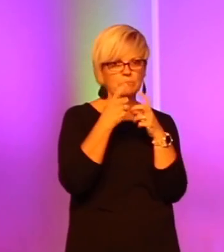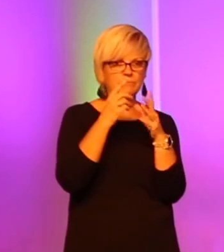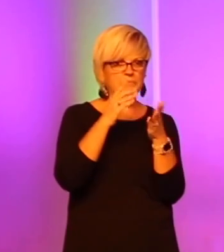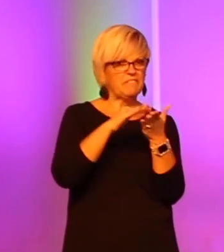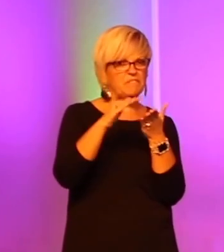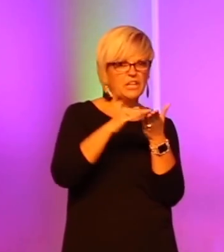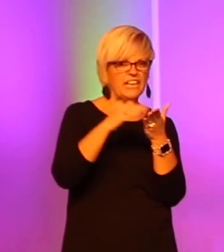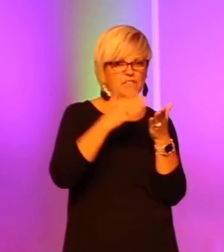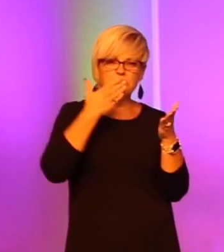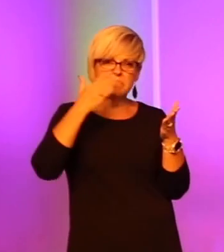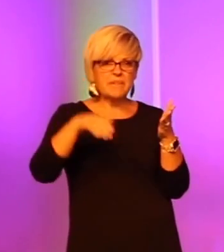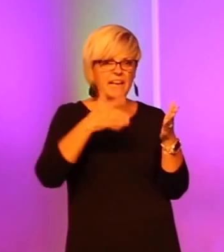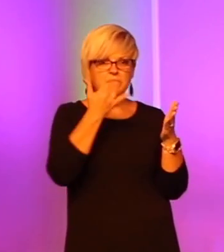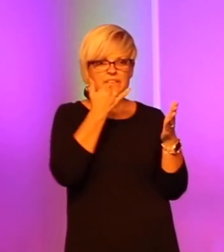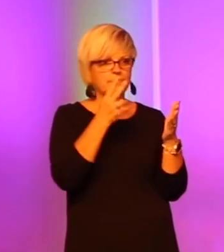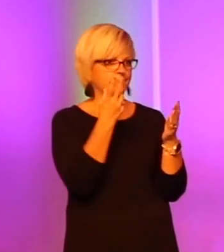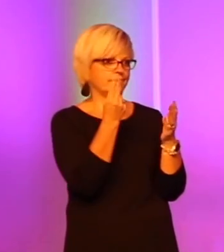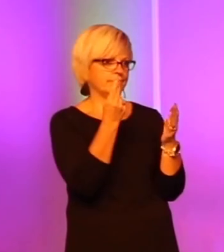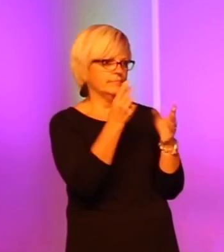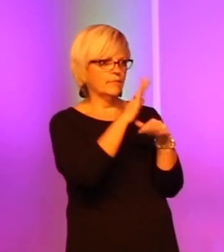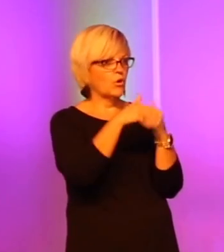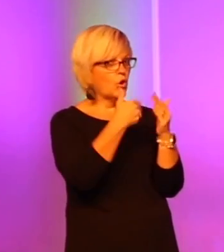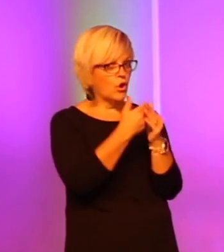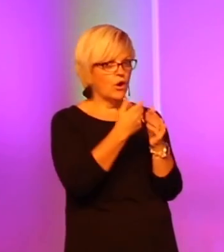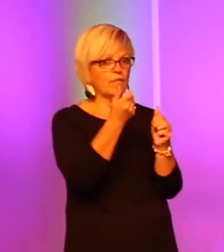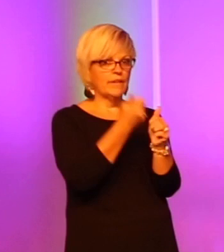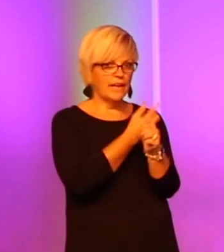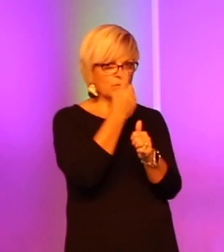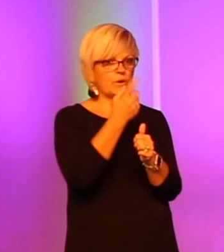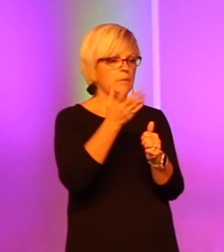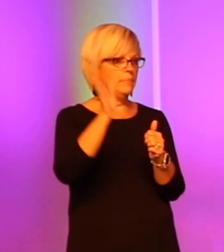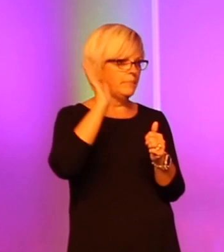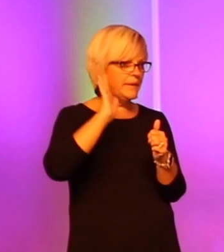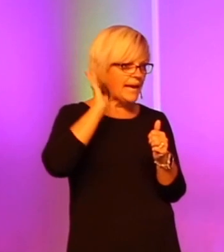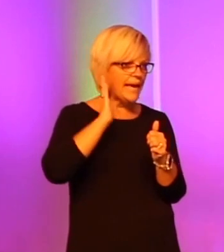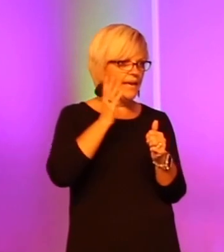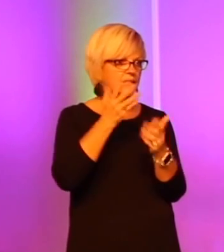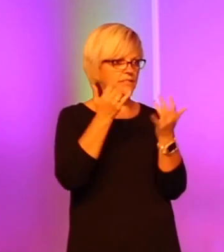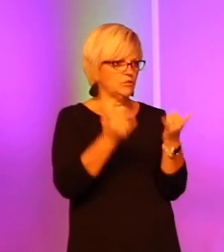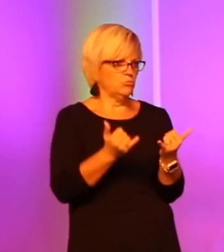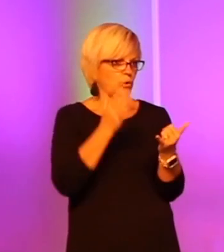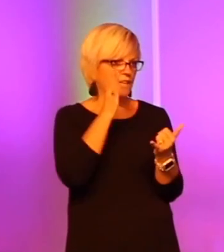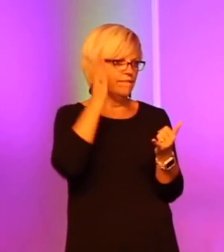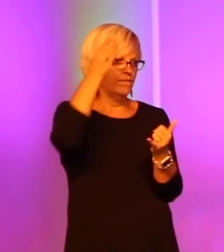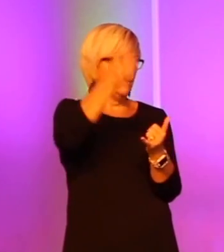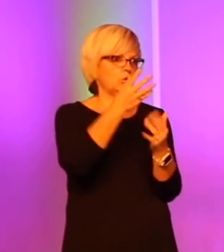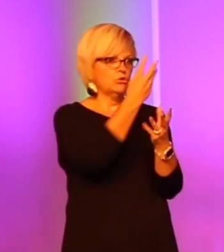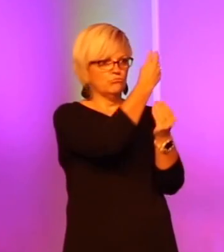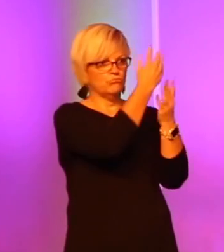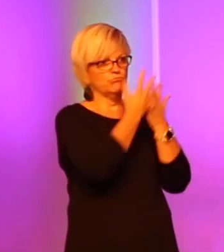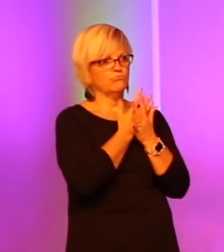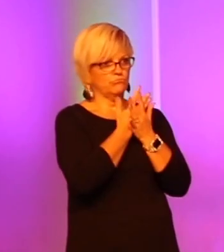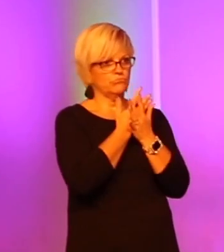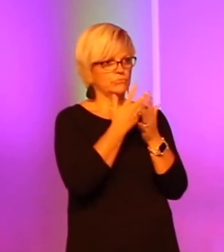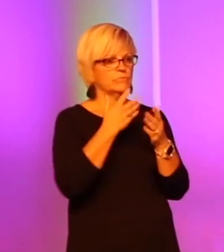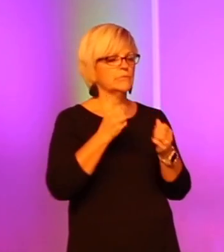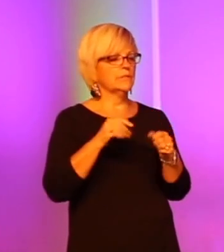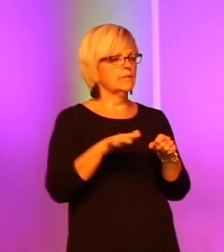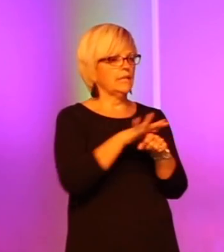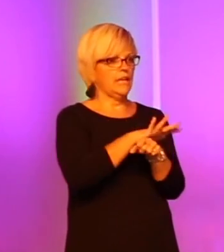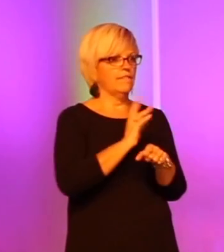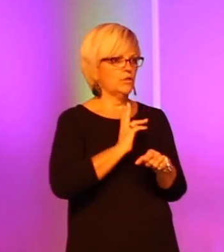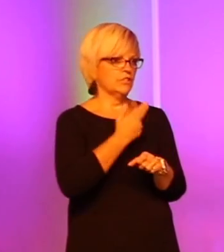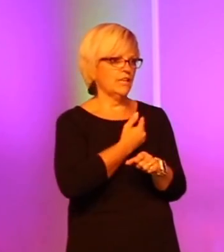it's not that, all of them, every one, past, present, future. His grace covers us when we call out to Him in